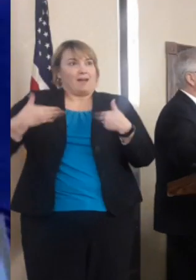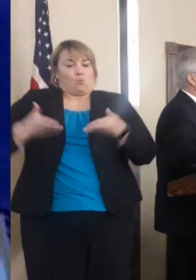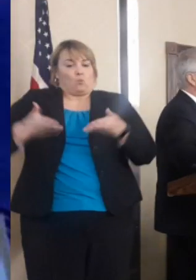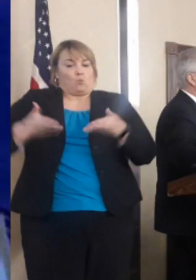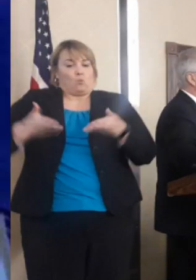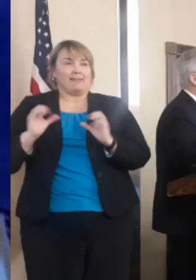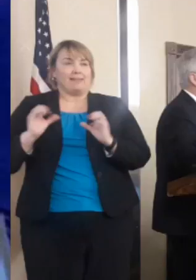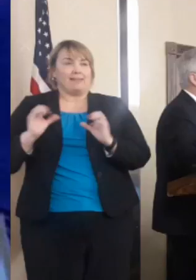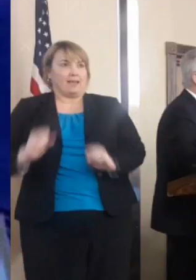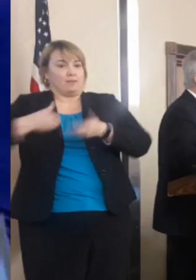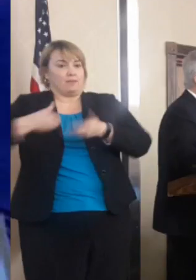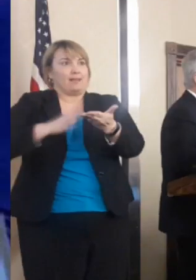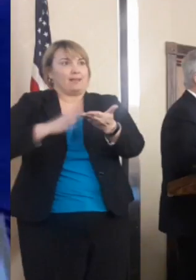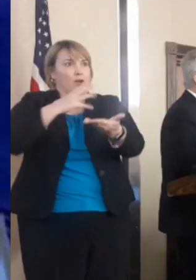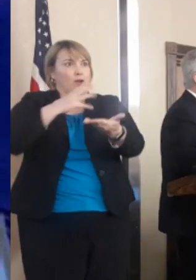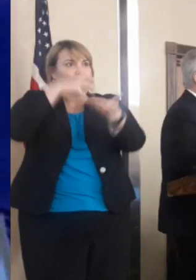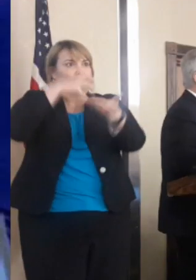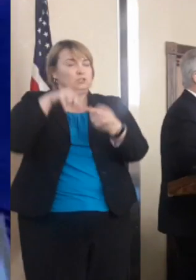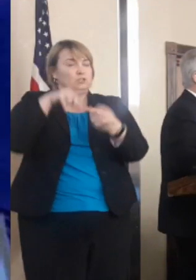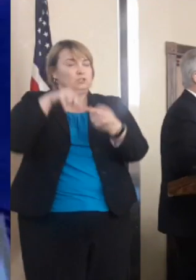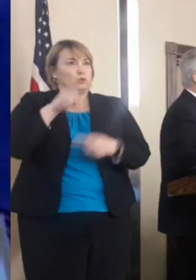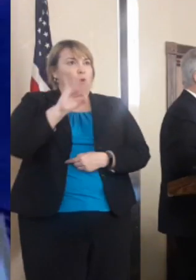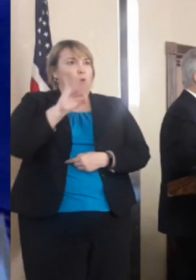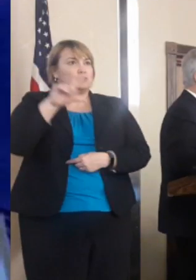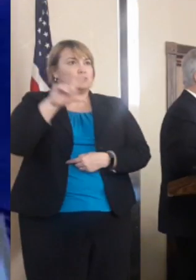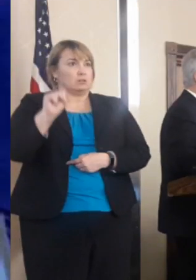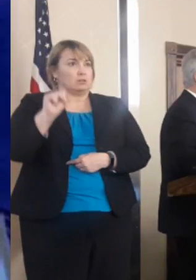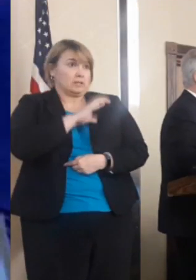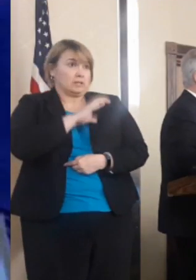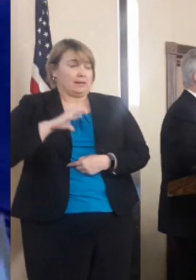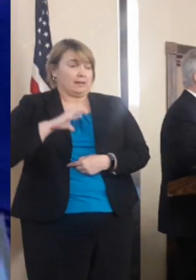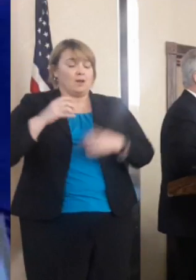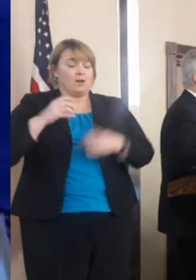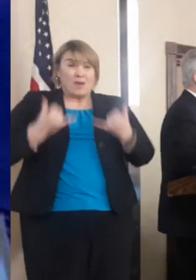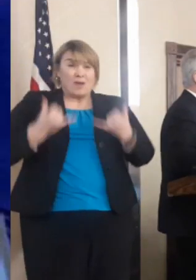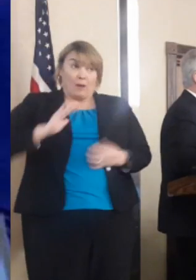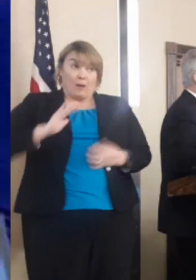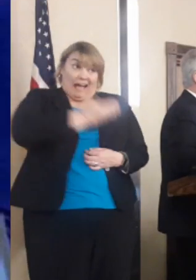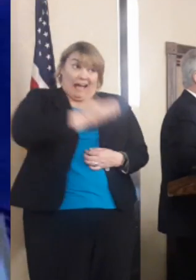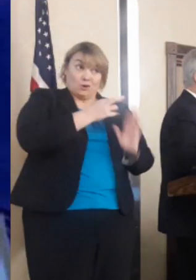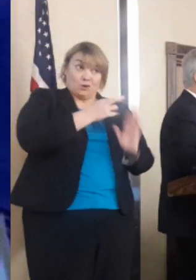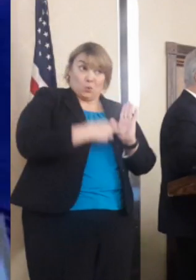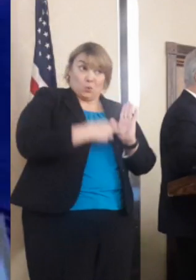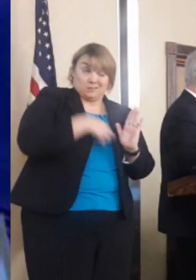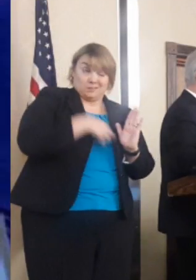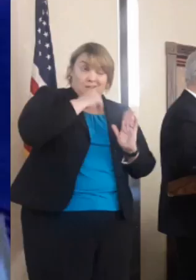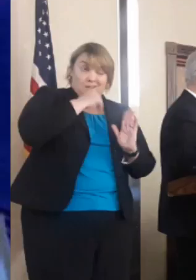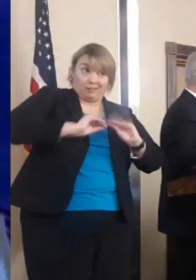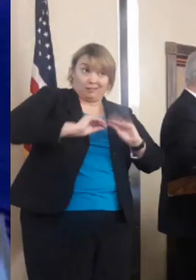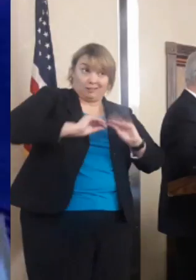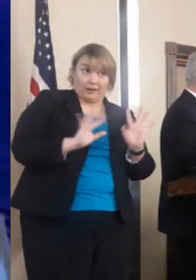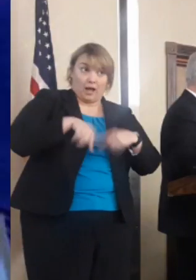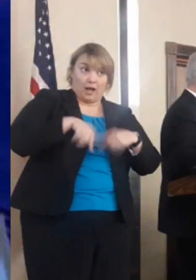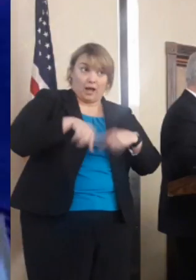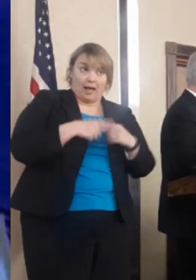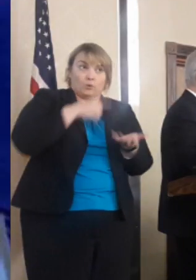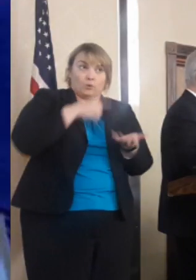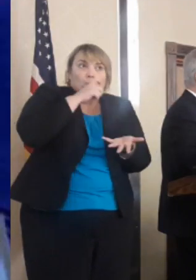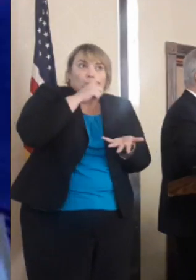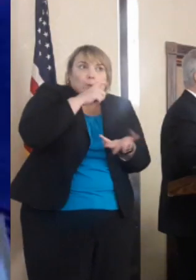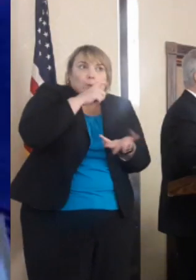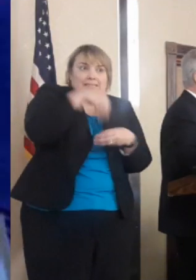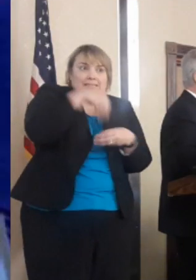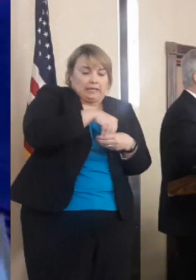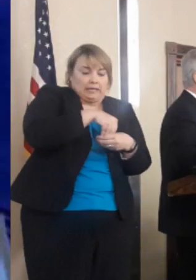rules right now are unclear as to exactly what the makeup of that officials committee would be